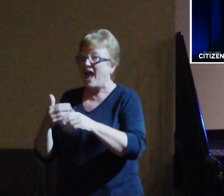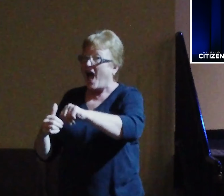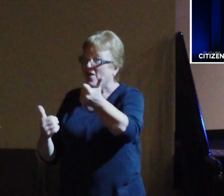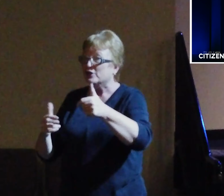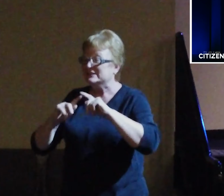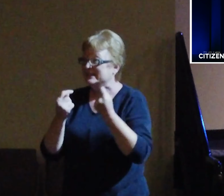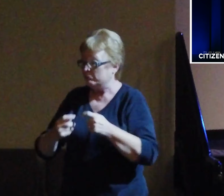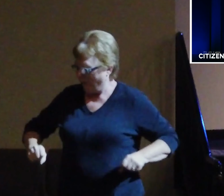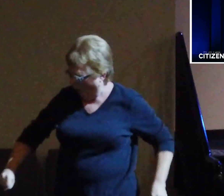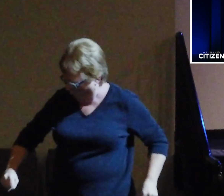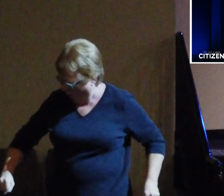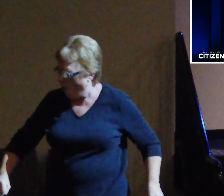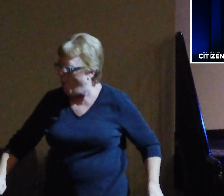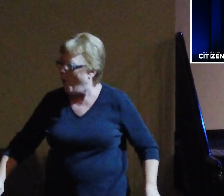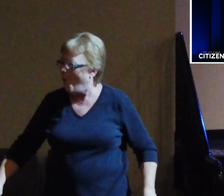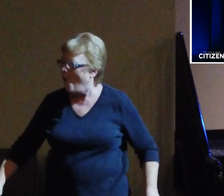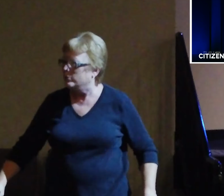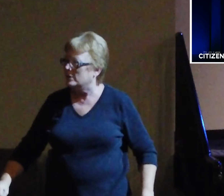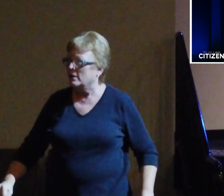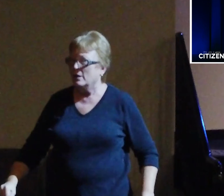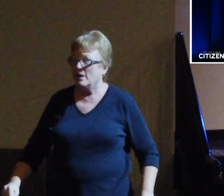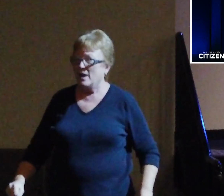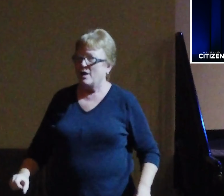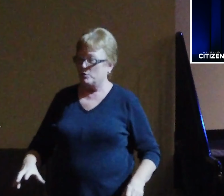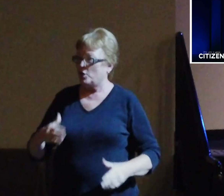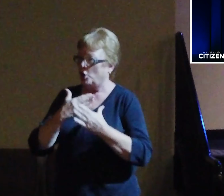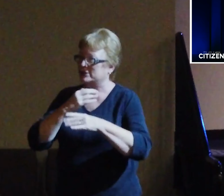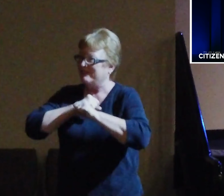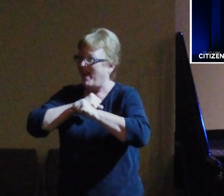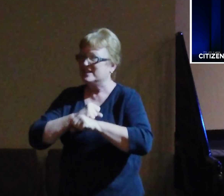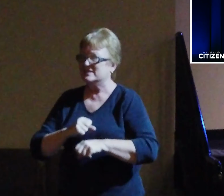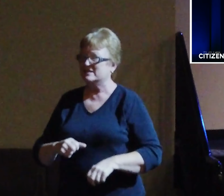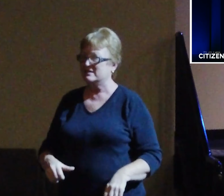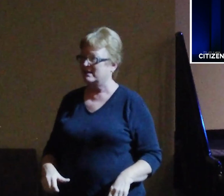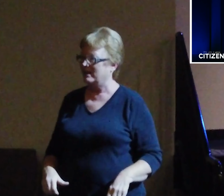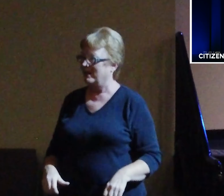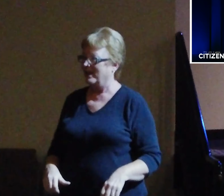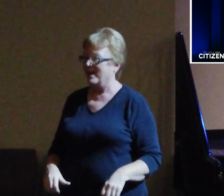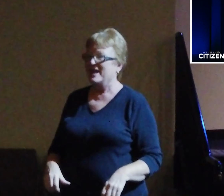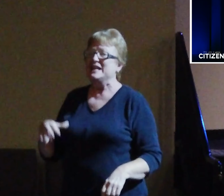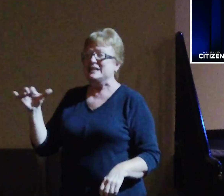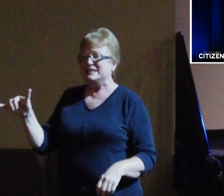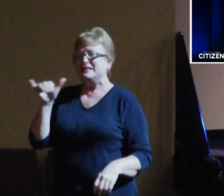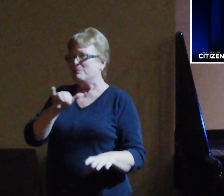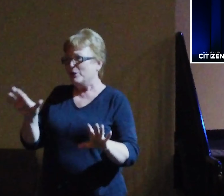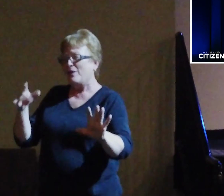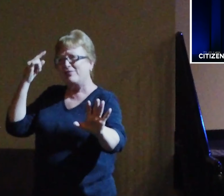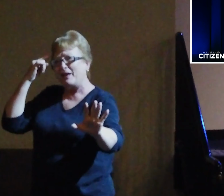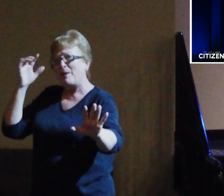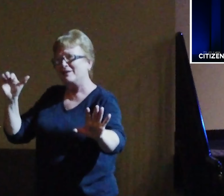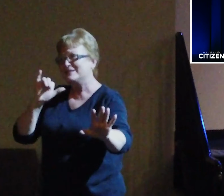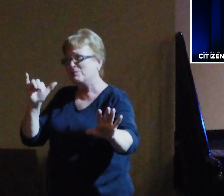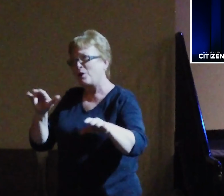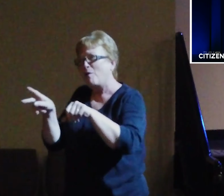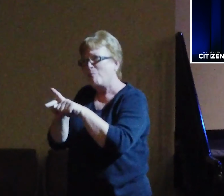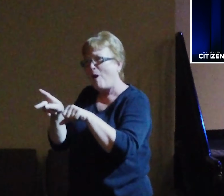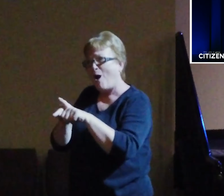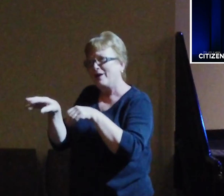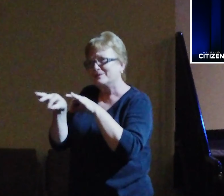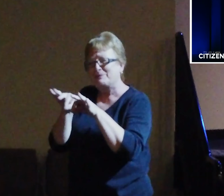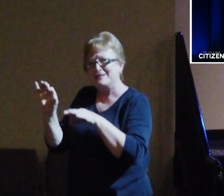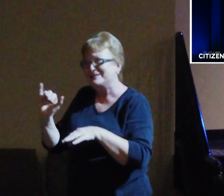tightly. And it made a great defense. And this is somewhat similar, believe it or not, to what Paul is getting at